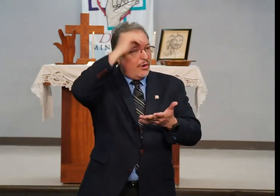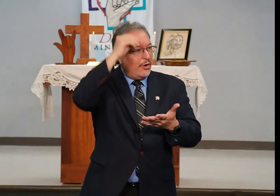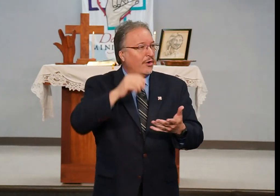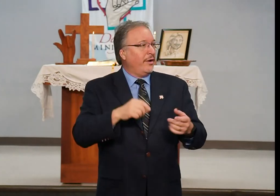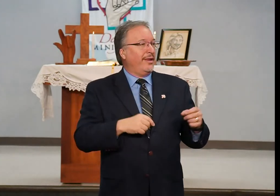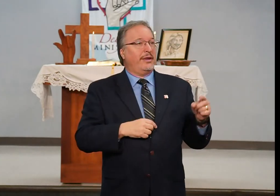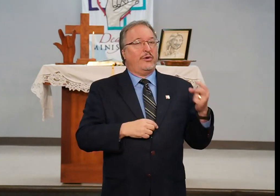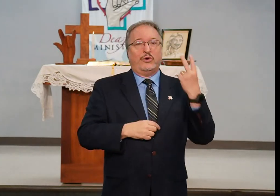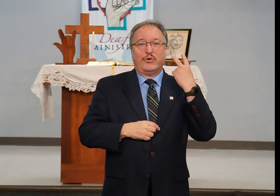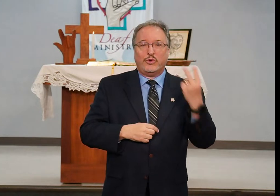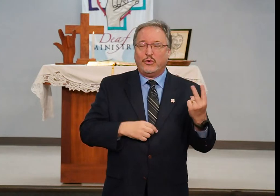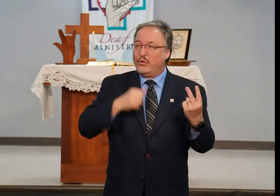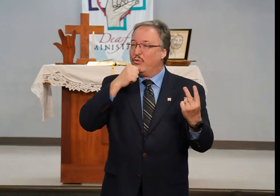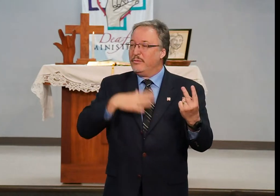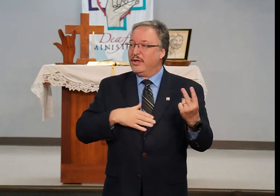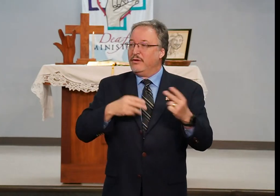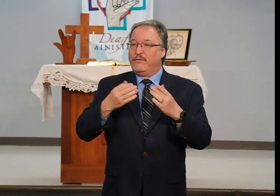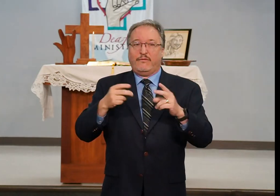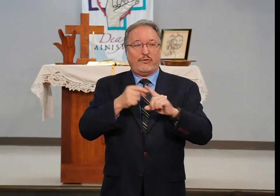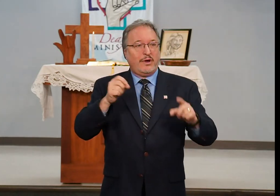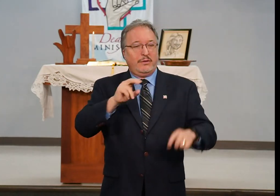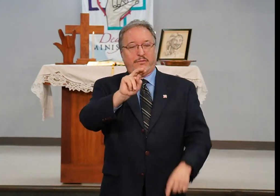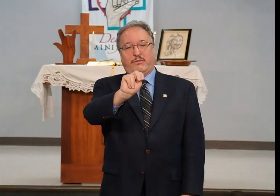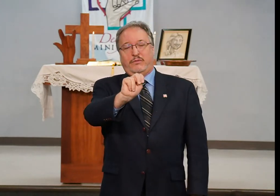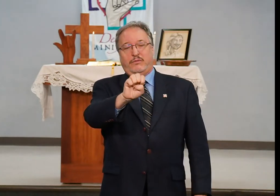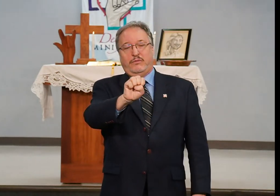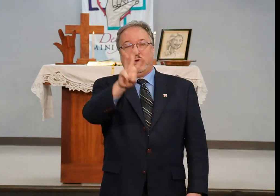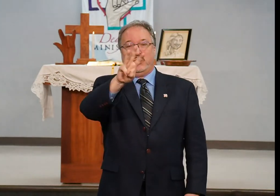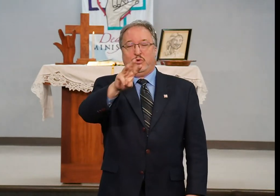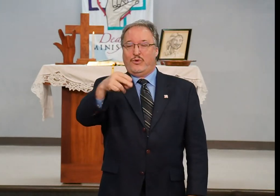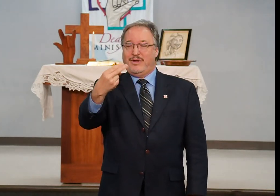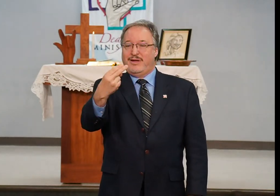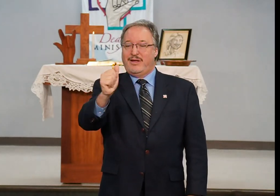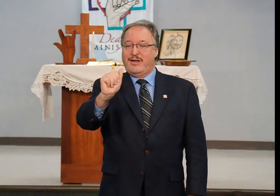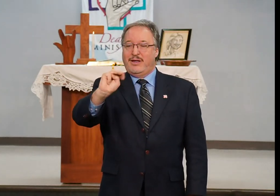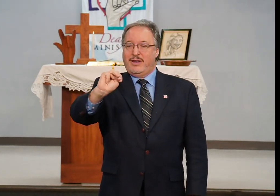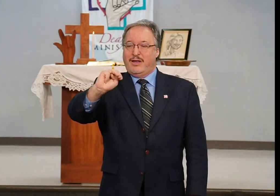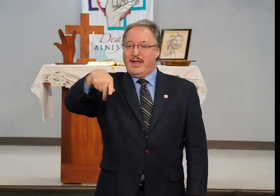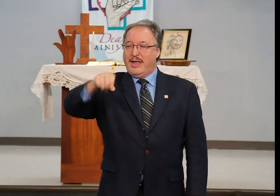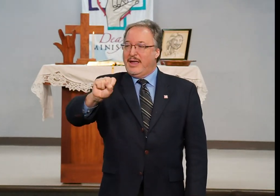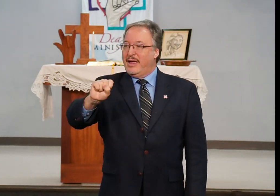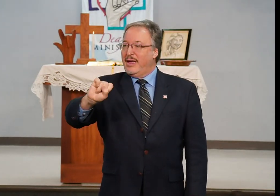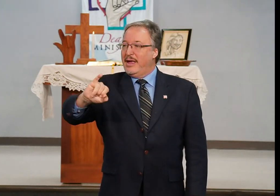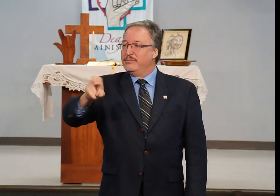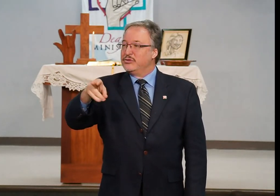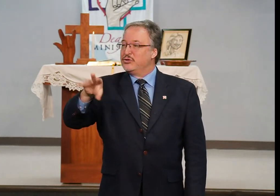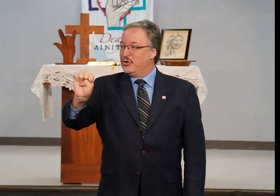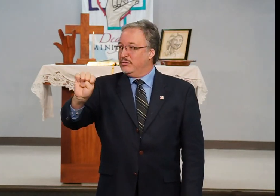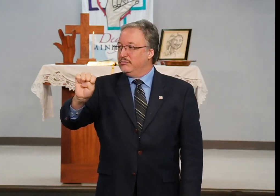And then I looked around and I learned that two of the women I was sitting with were from New Hampshire.